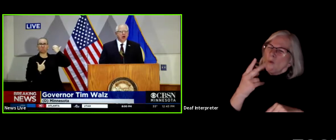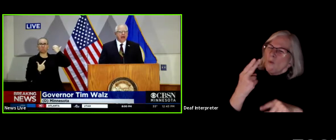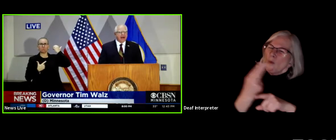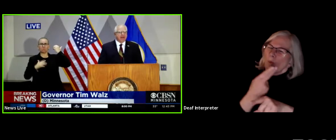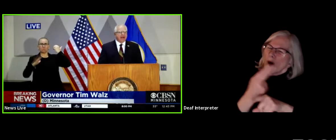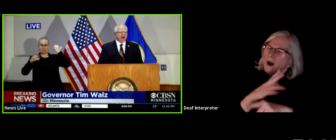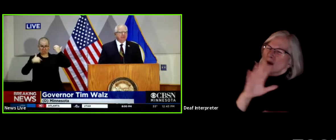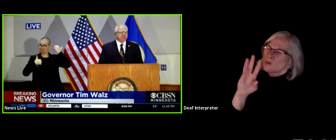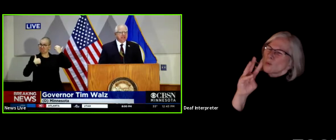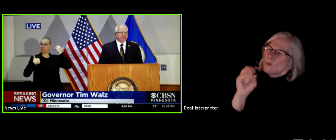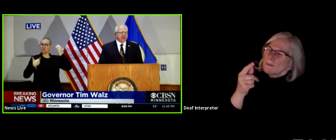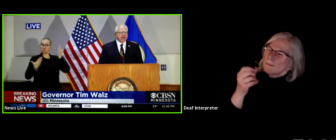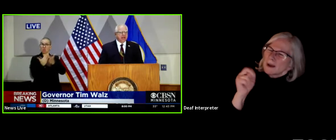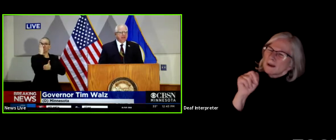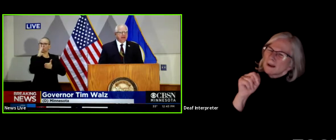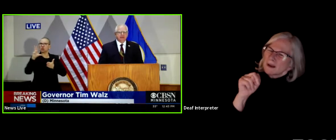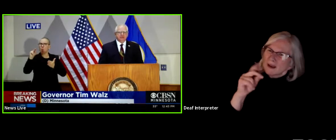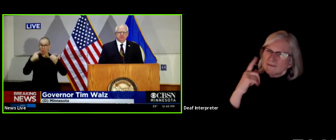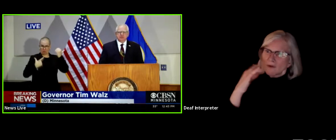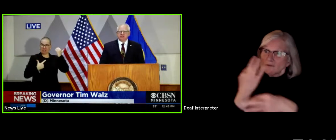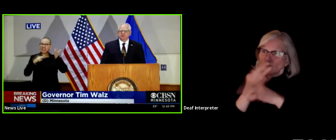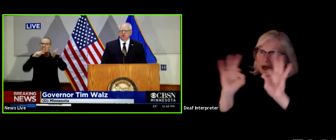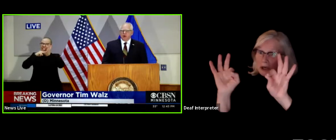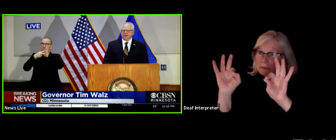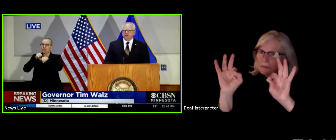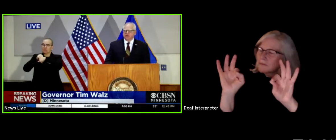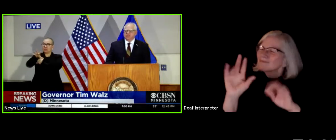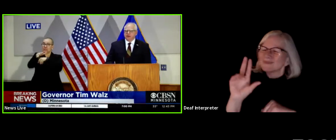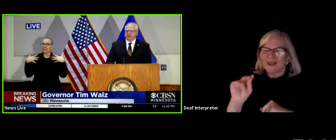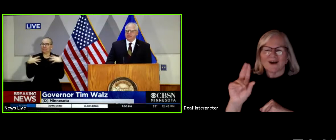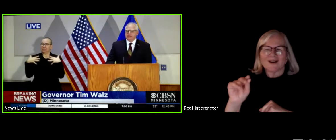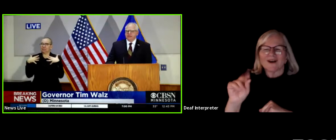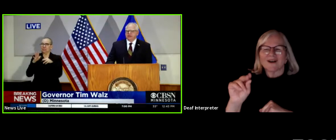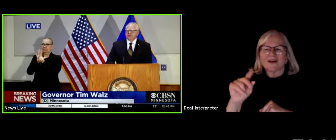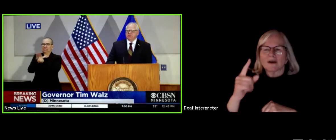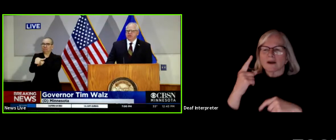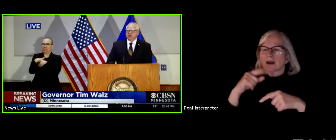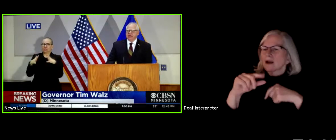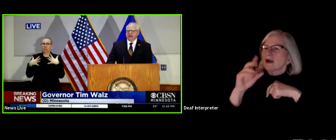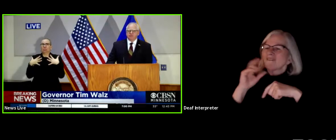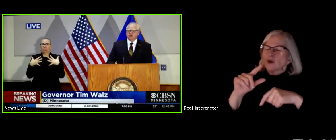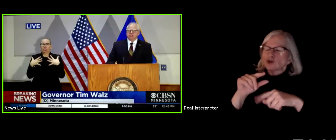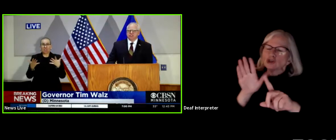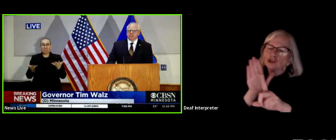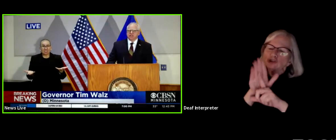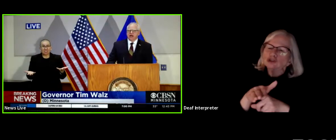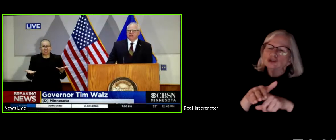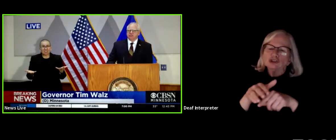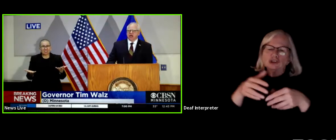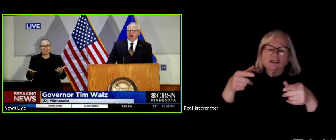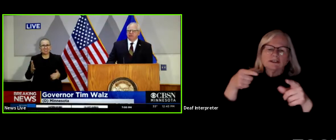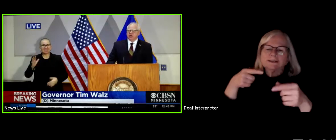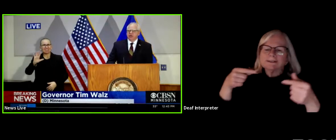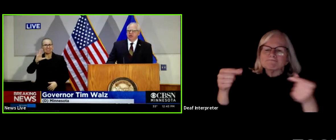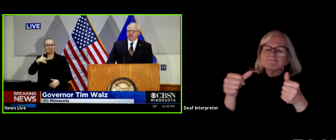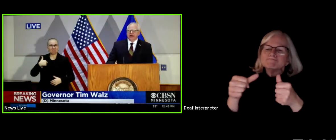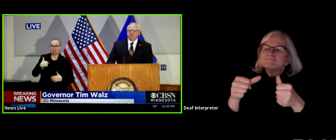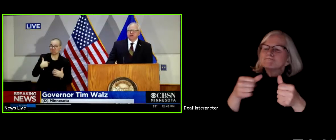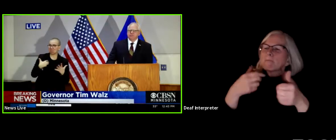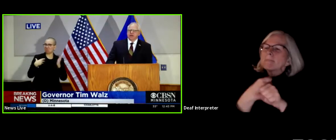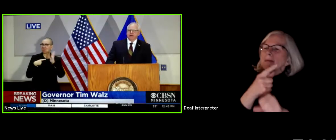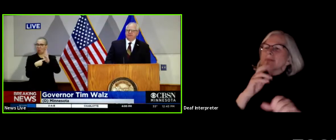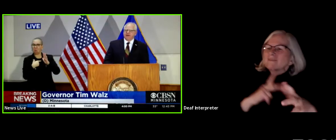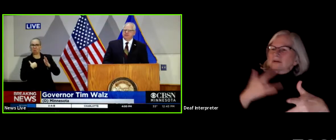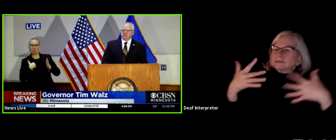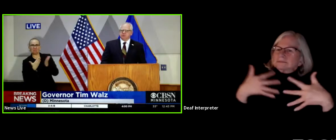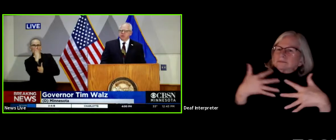us to all have that conversation, that just because you have the right to do something doesn't mean you can. I've used this countless times. You have